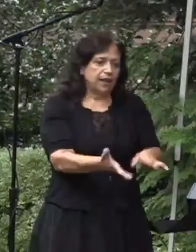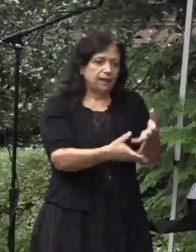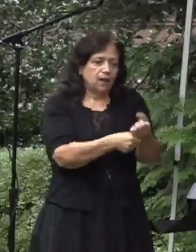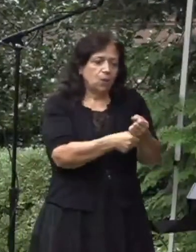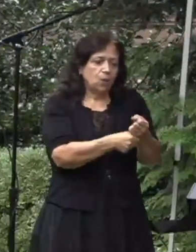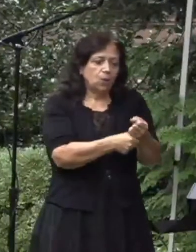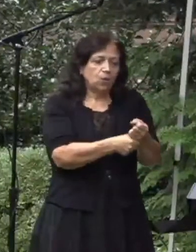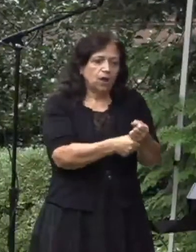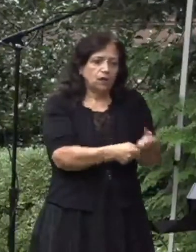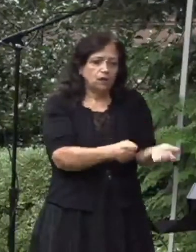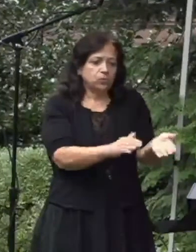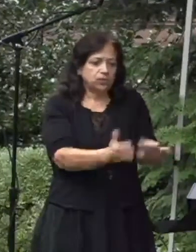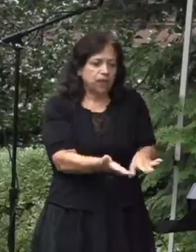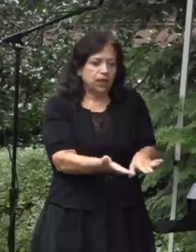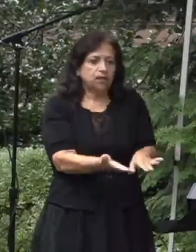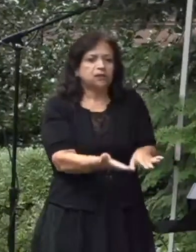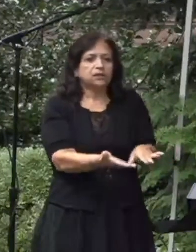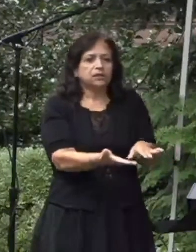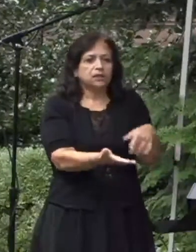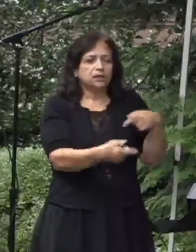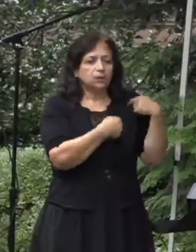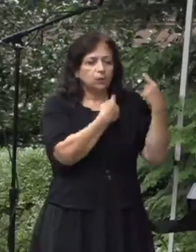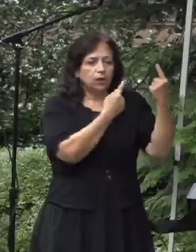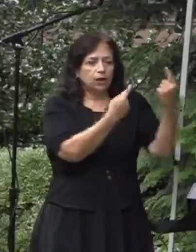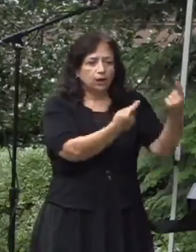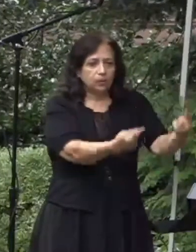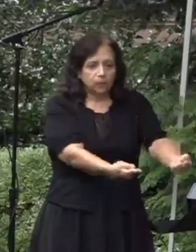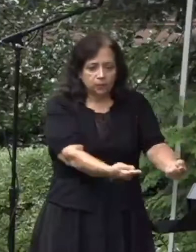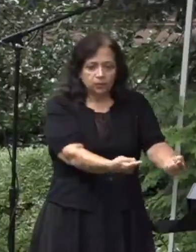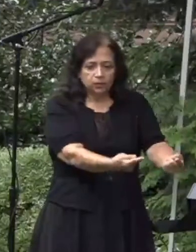hold on to the way it always